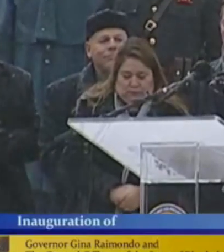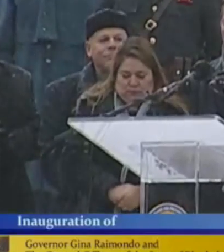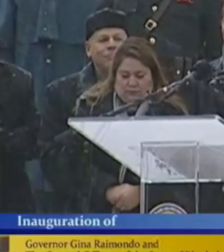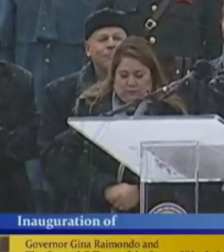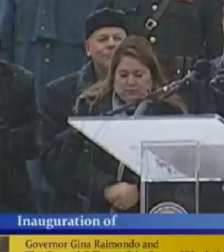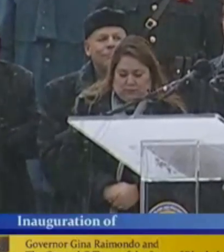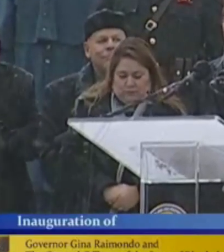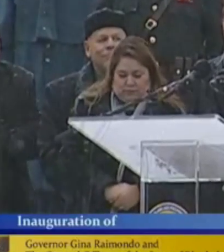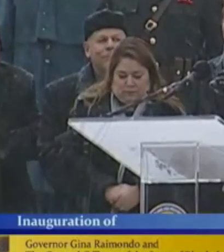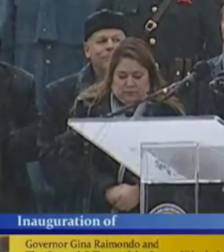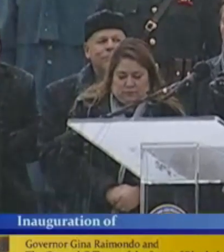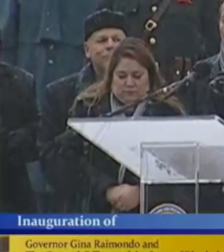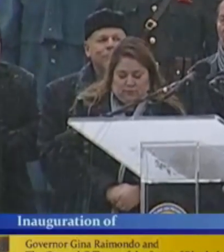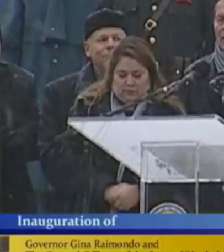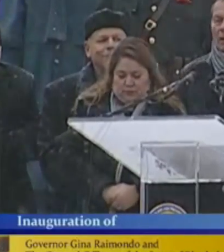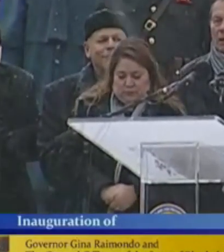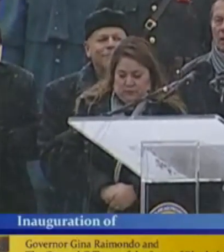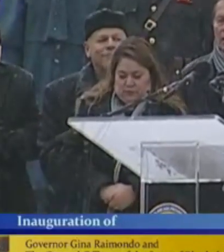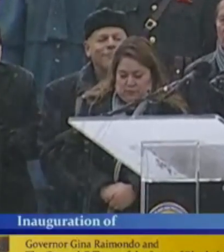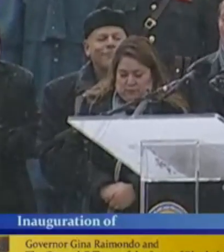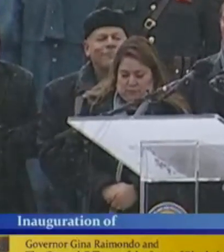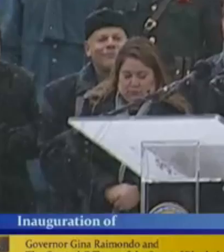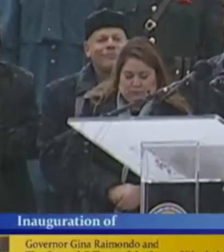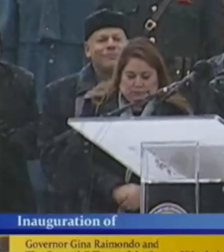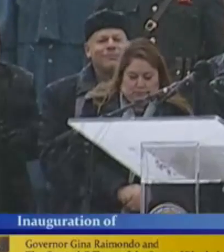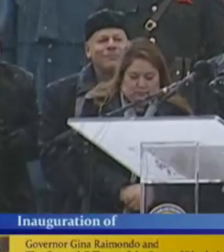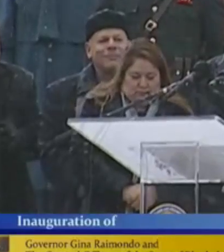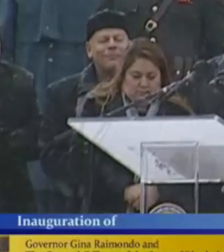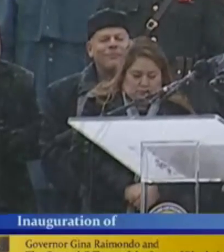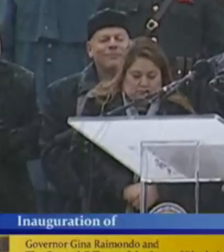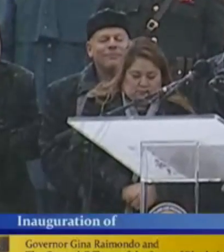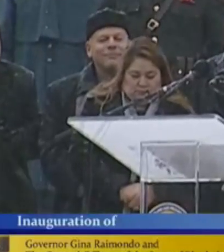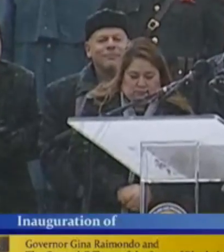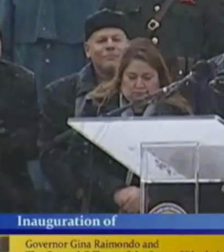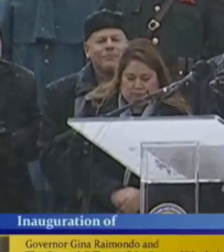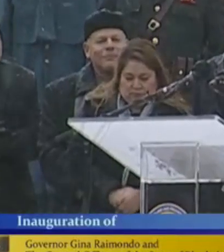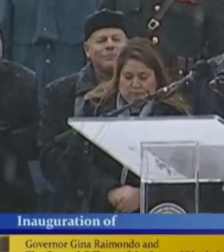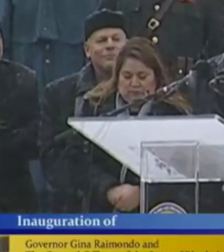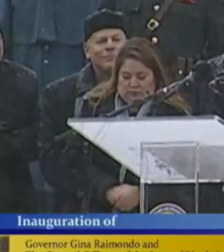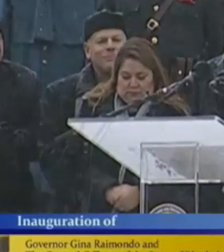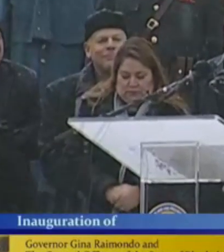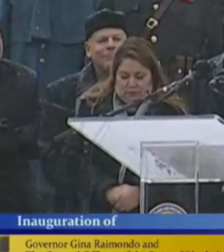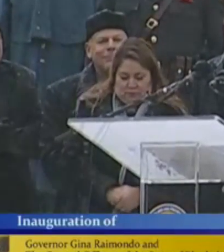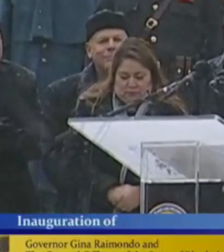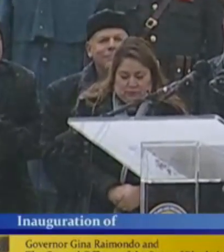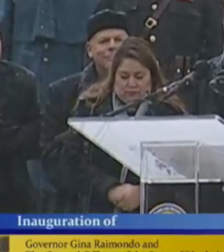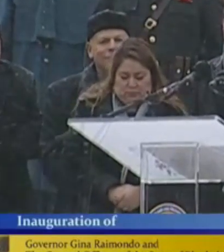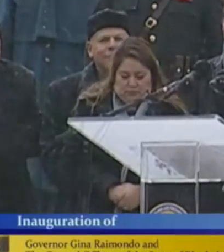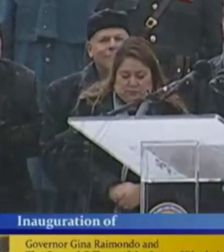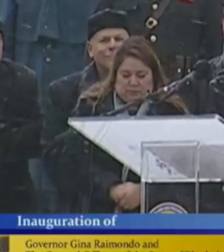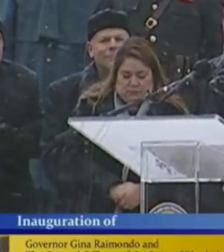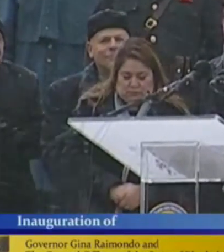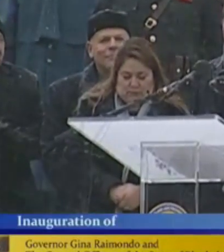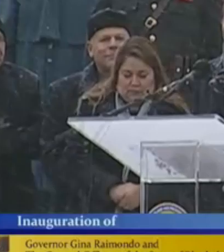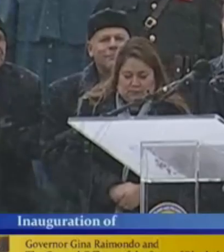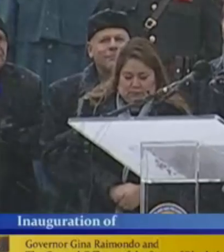and security, hope and prosperity may abide in our midst. May our state be an influence for good